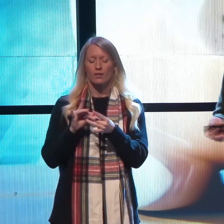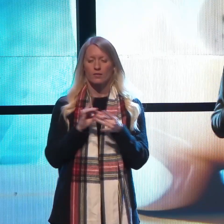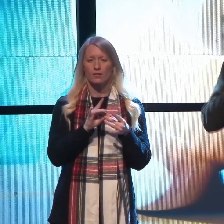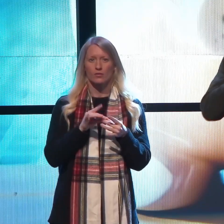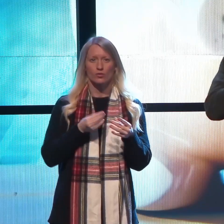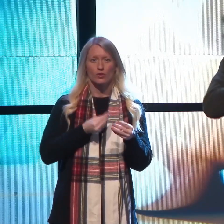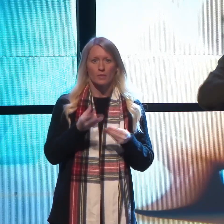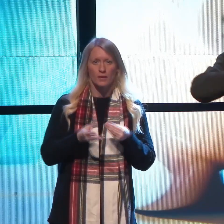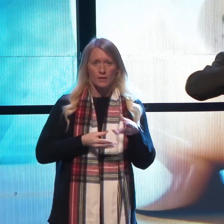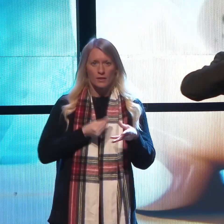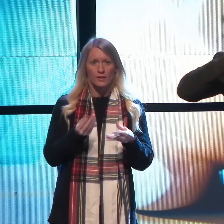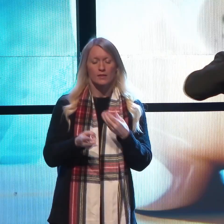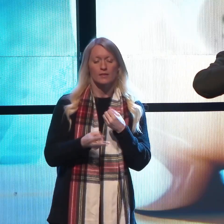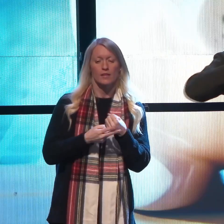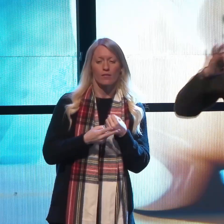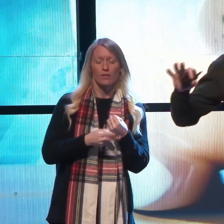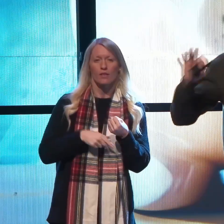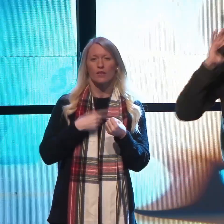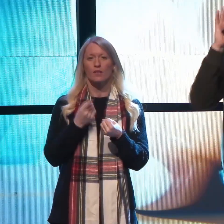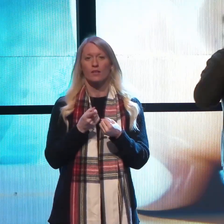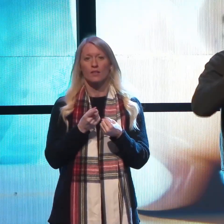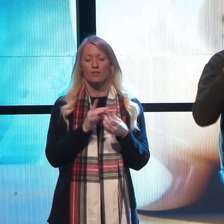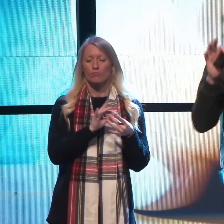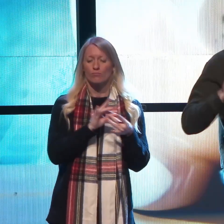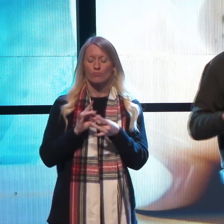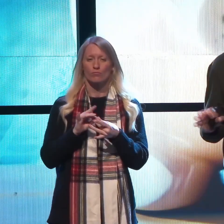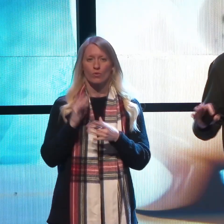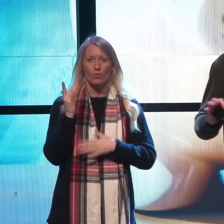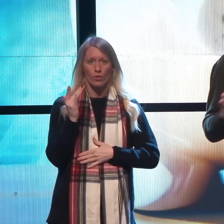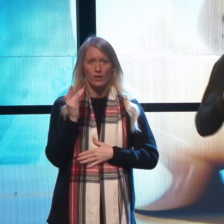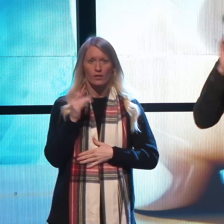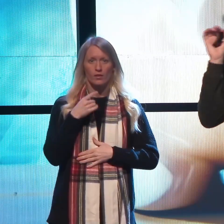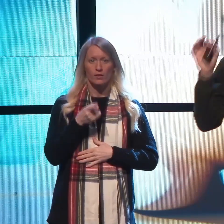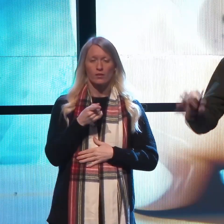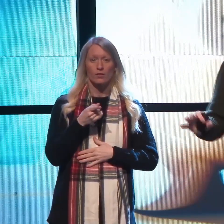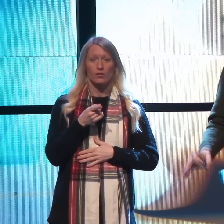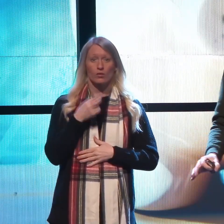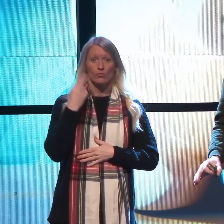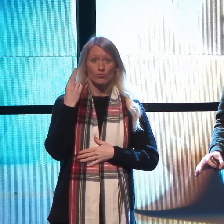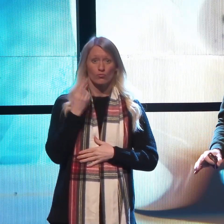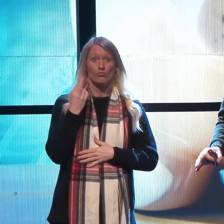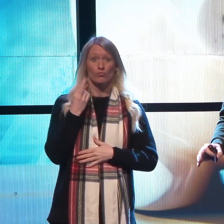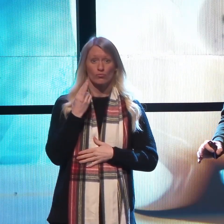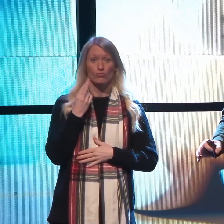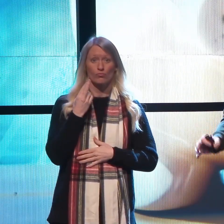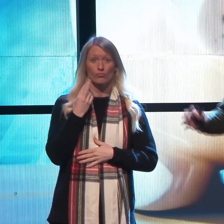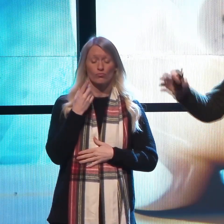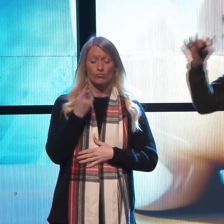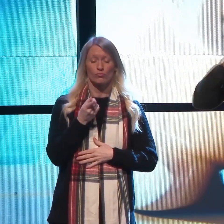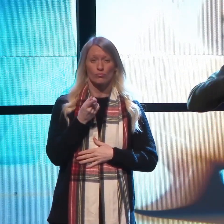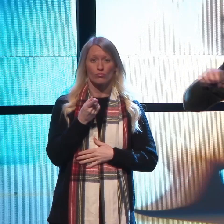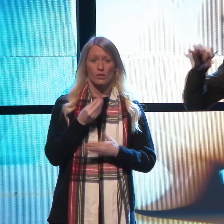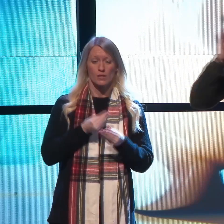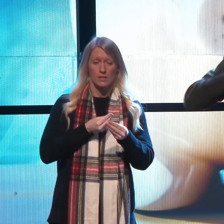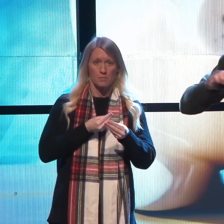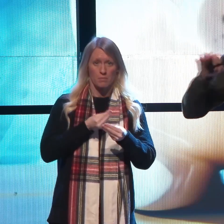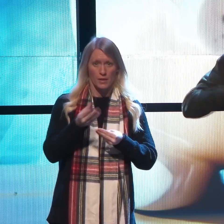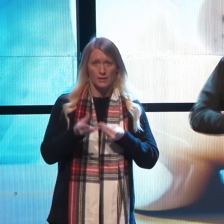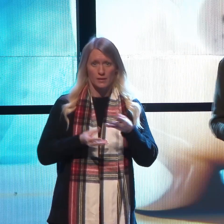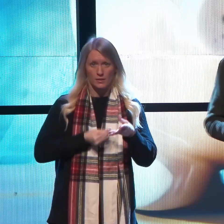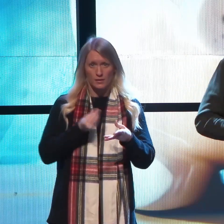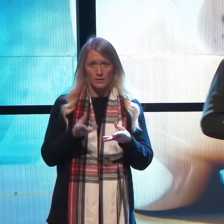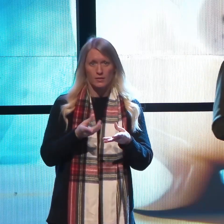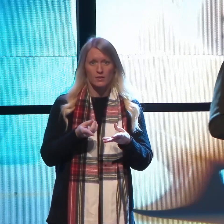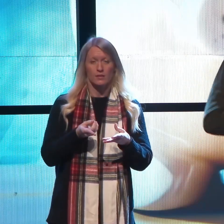with your why, and you're saying, okay, what are reasonable percentages that we do so that we can be responsible within our personal